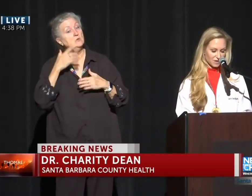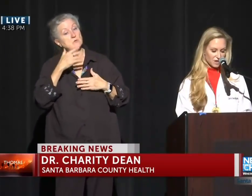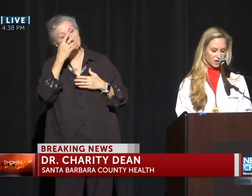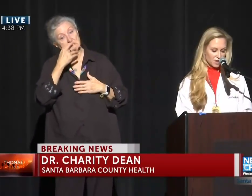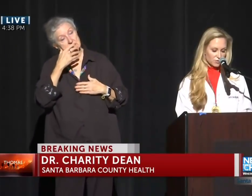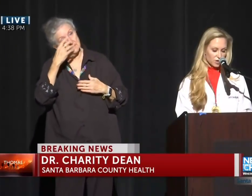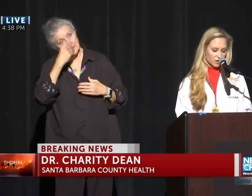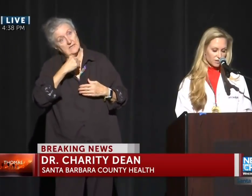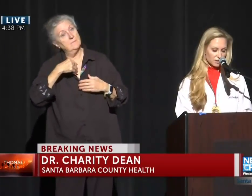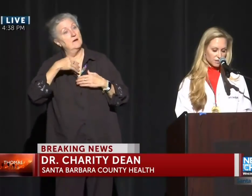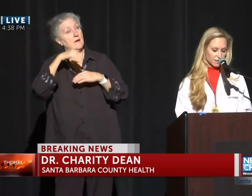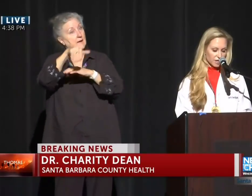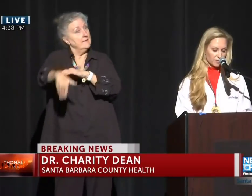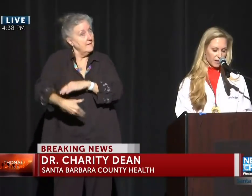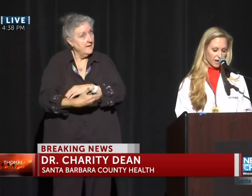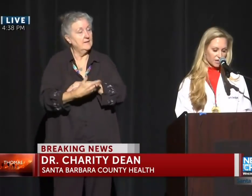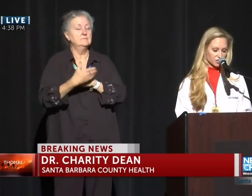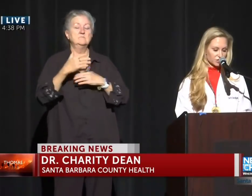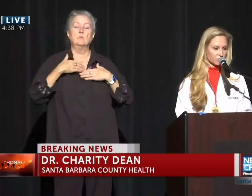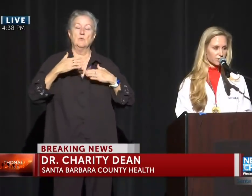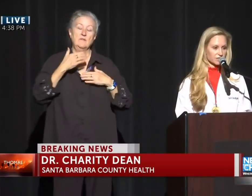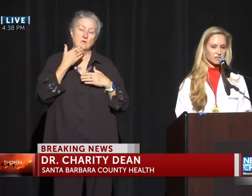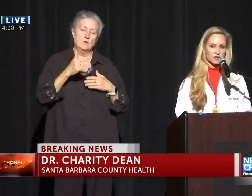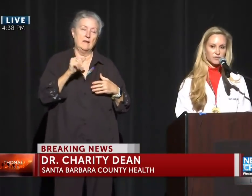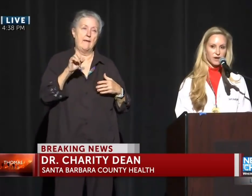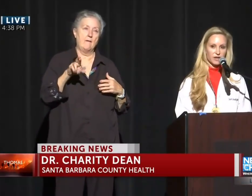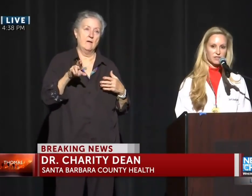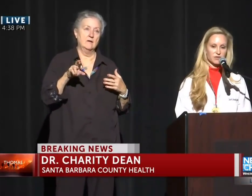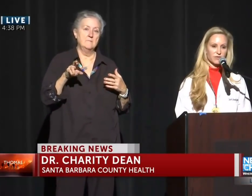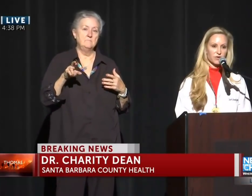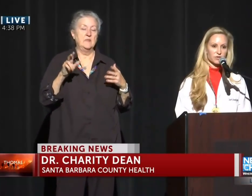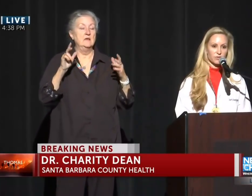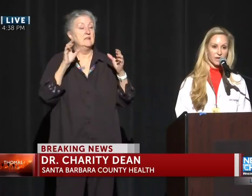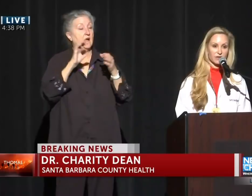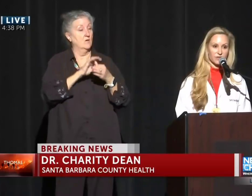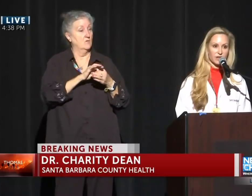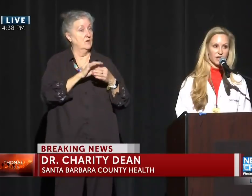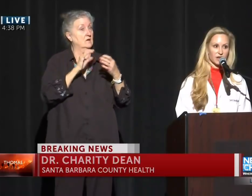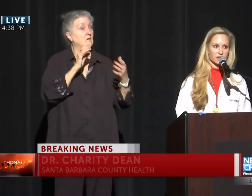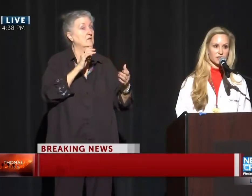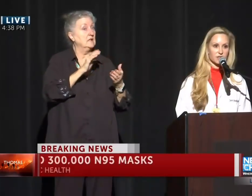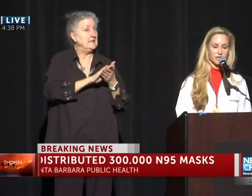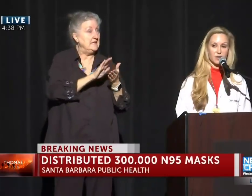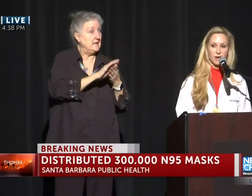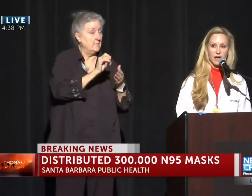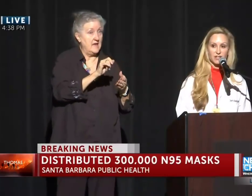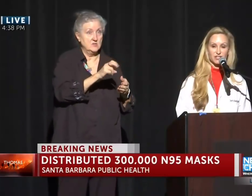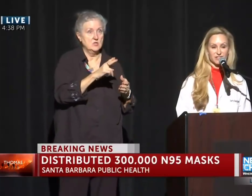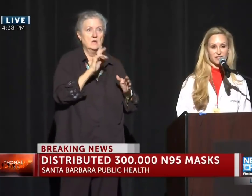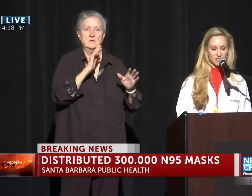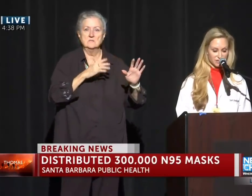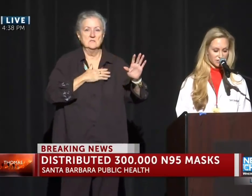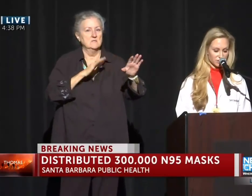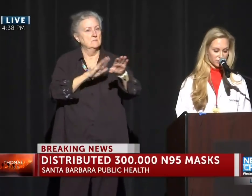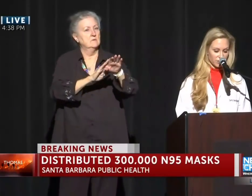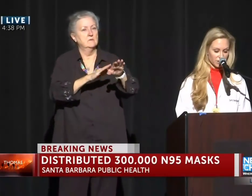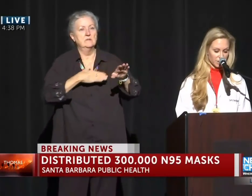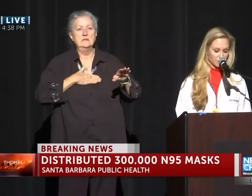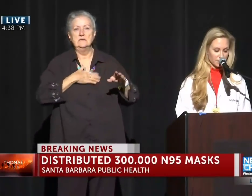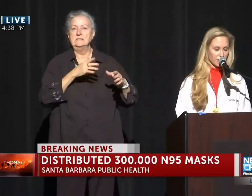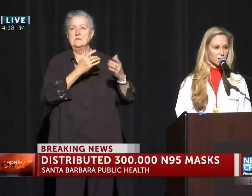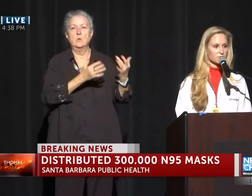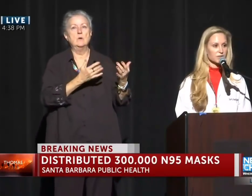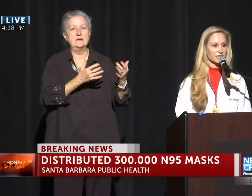air. Regarding cleaning up ash, we still advise that folks wait if they can to clean up ash since it is